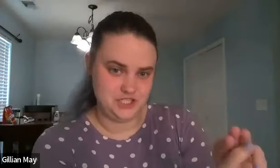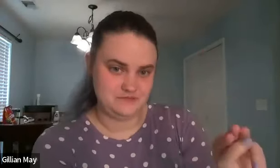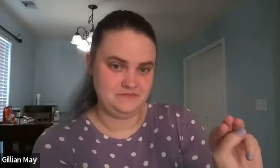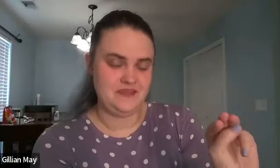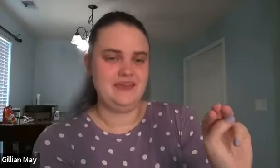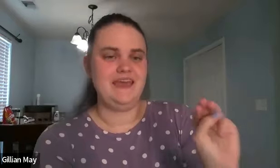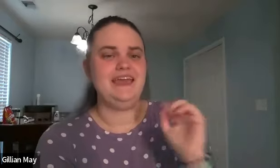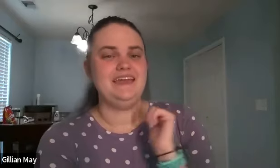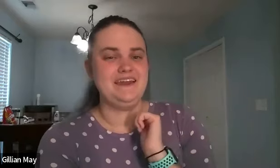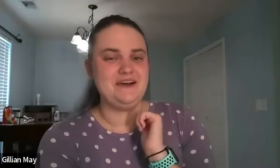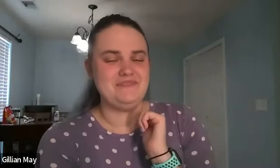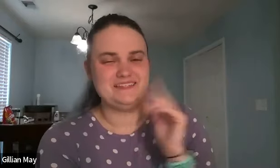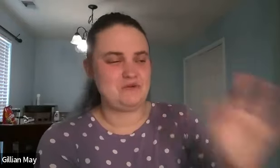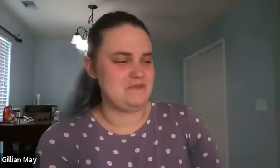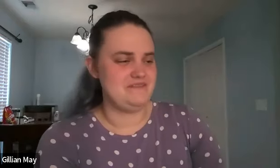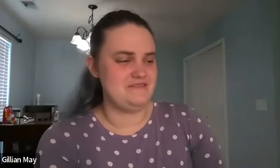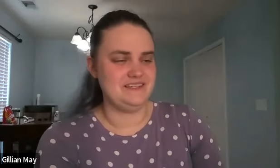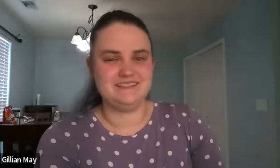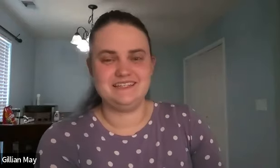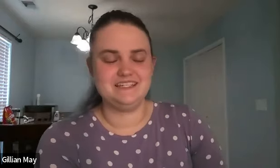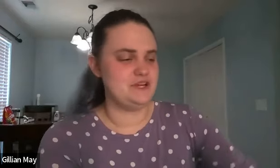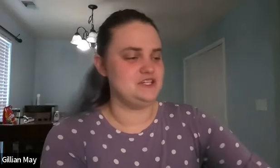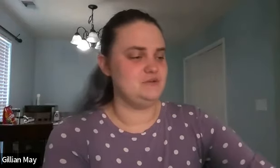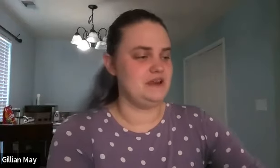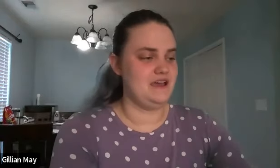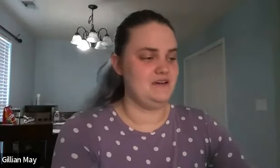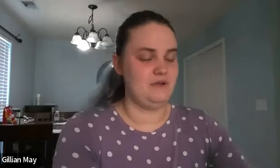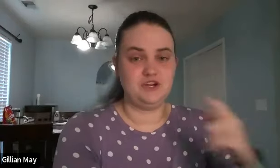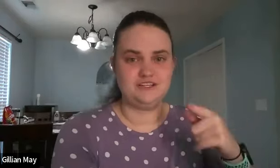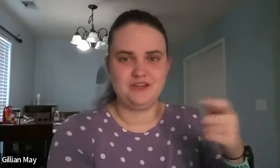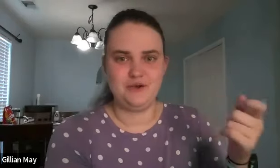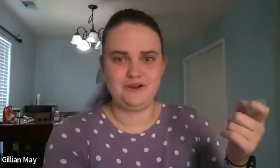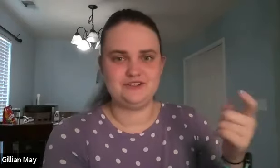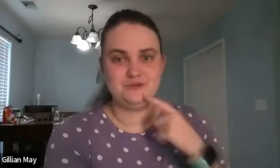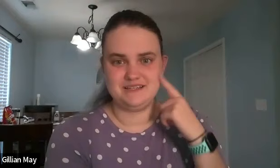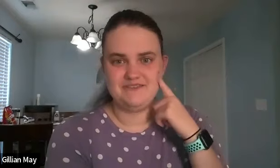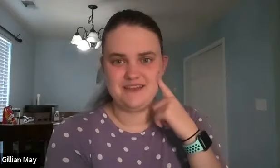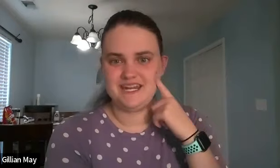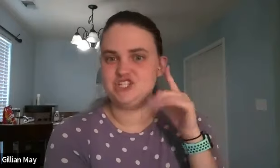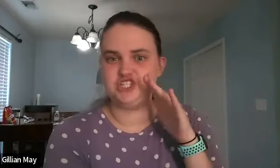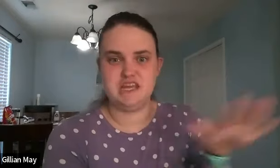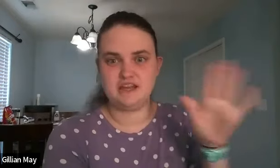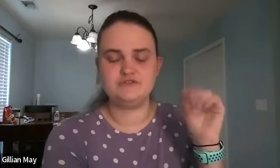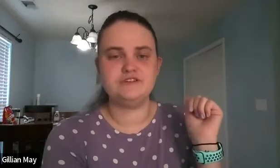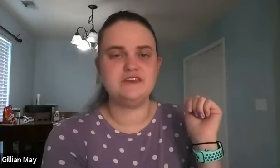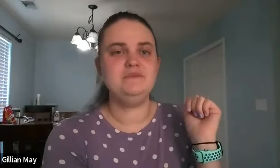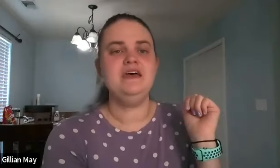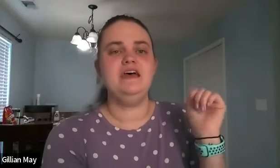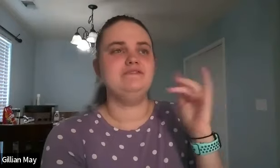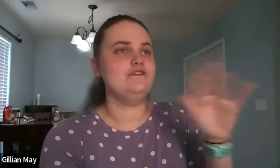gym. And it's like one of my favorite things to see, especially when I'm talking to my coworkers who are deaf and it's just natural for them. If their